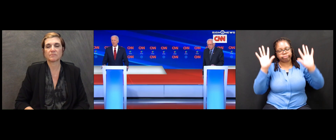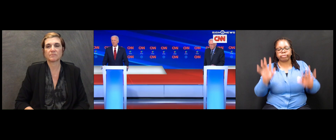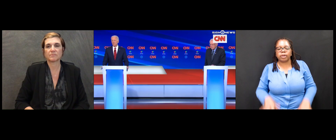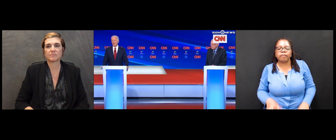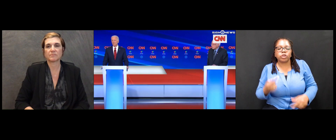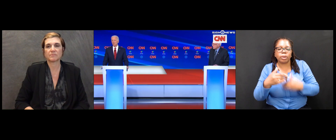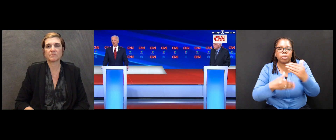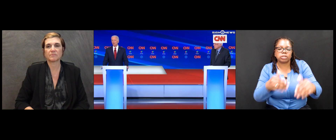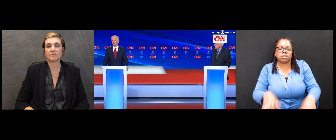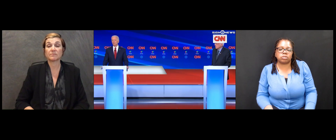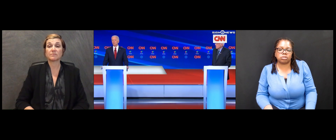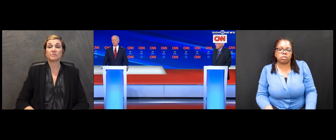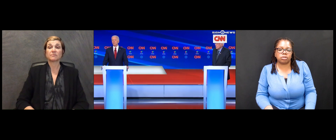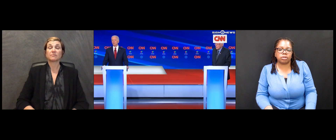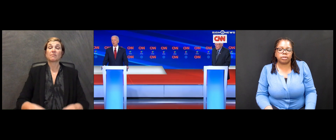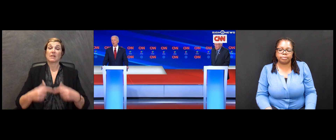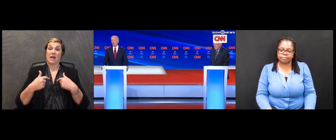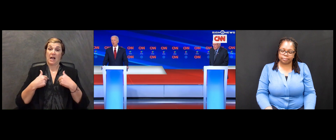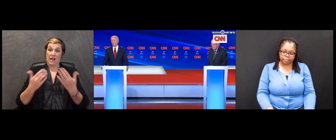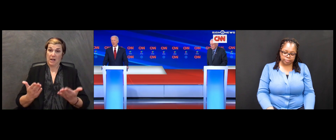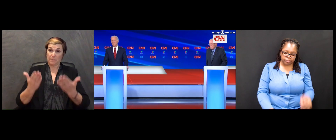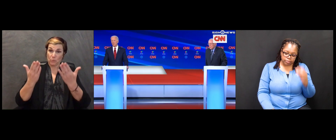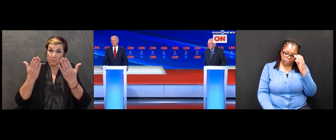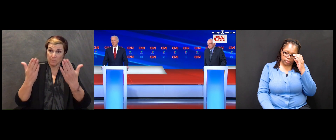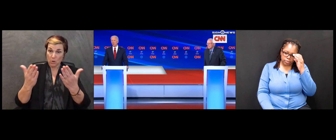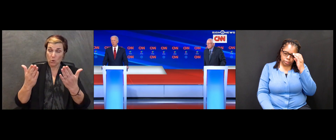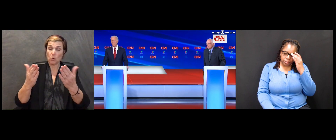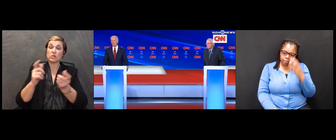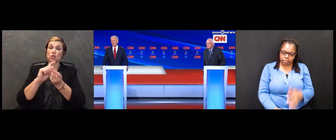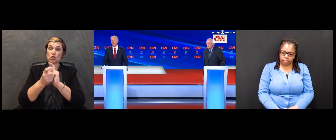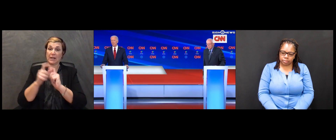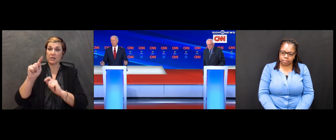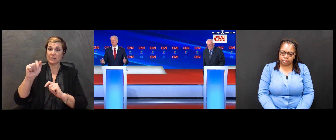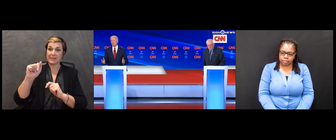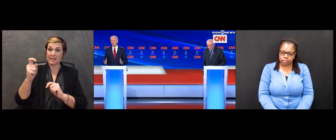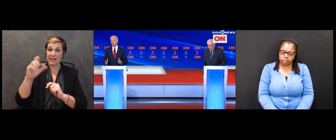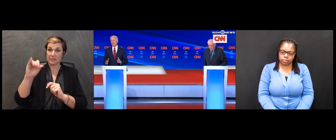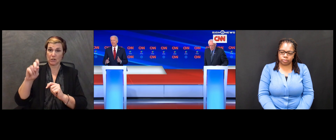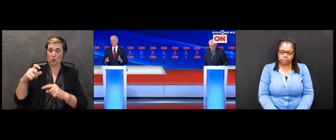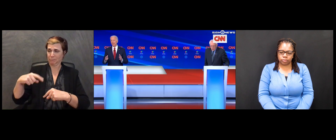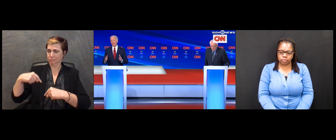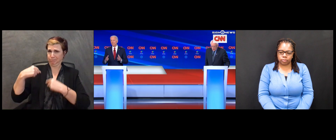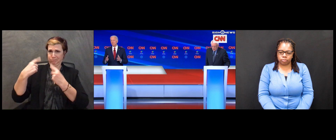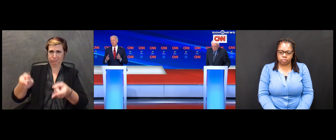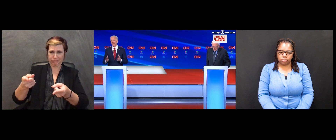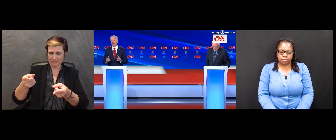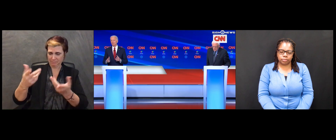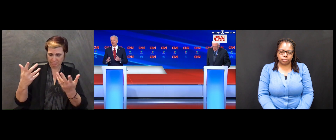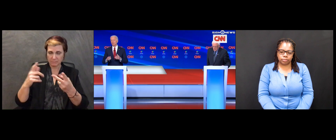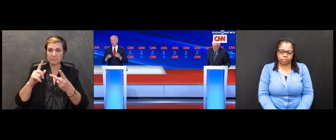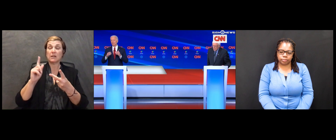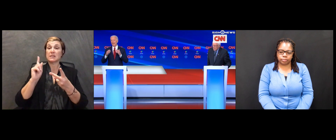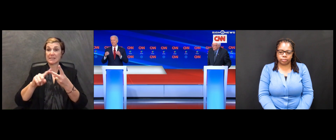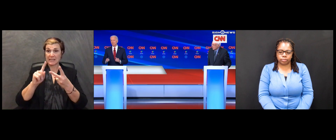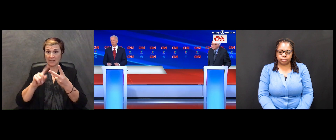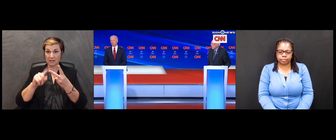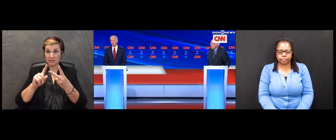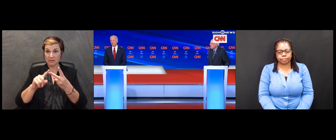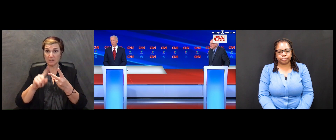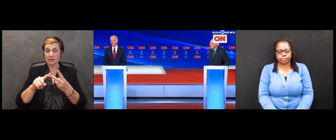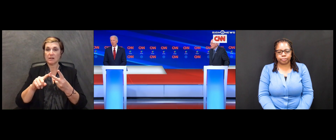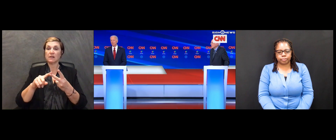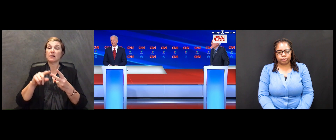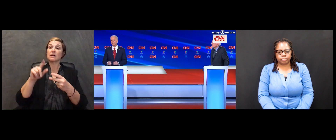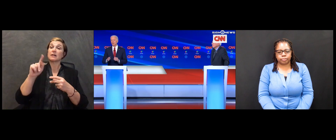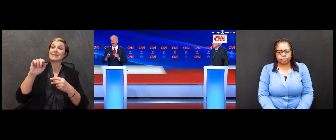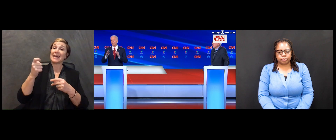significant change in the tax code, and I've been proposing it for a long, long time, number one. Number two, it's not just about taxing the super